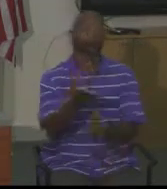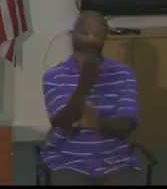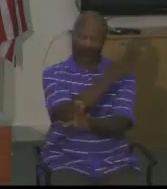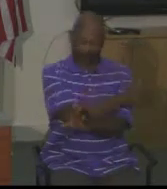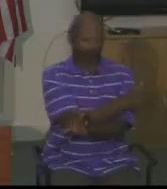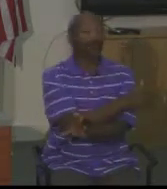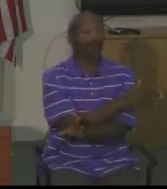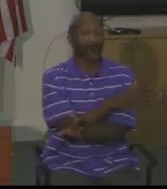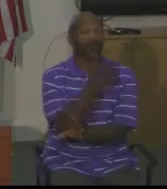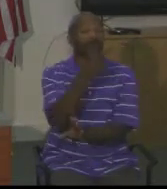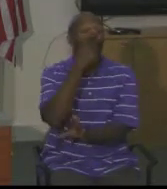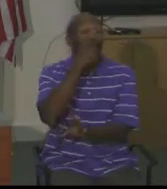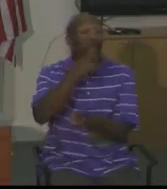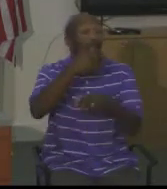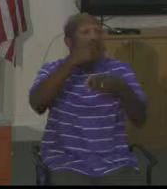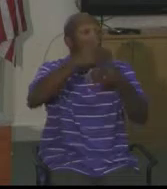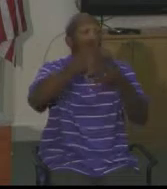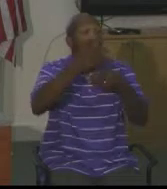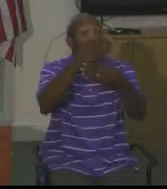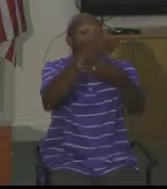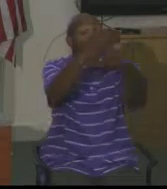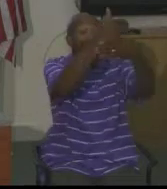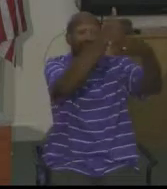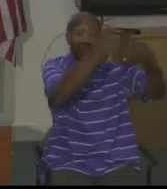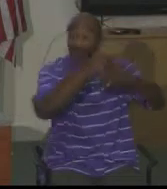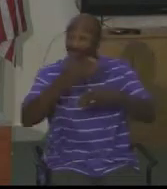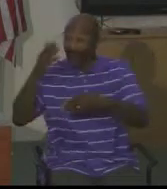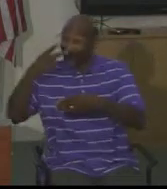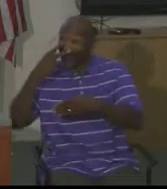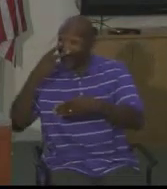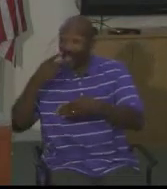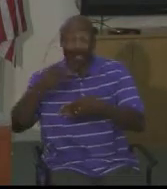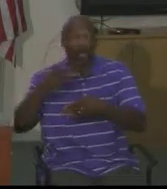see a Windows logo, you're beyond POST.